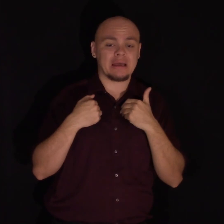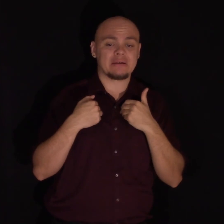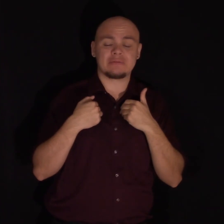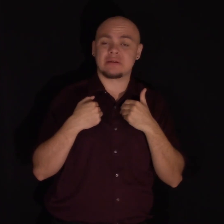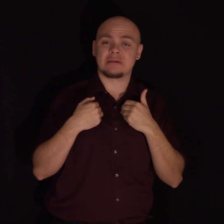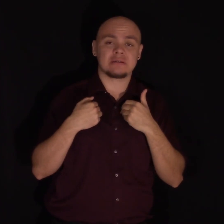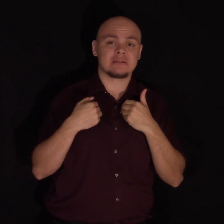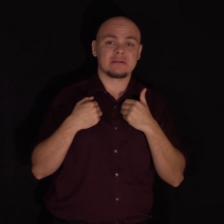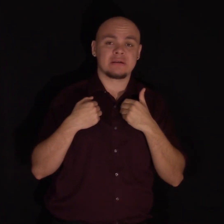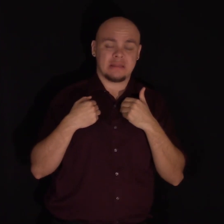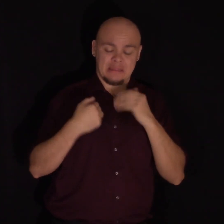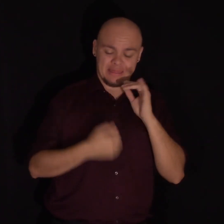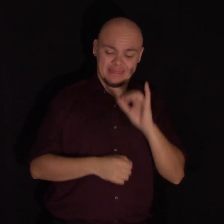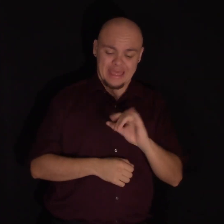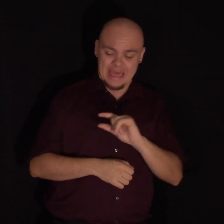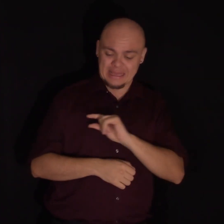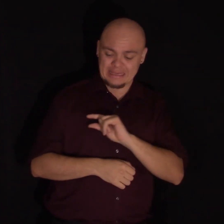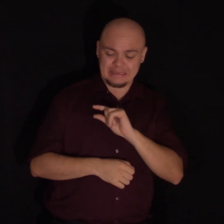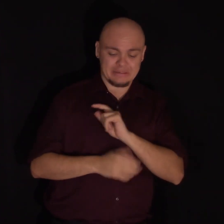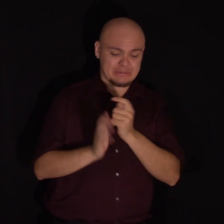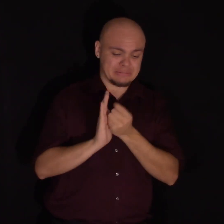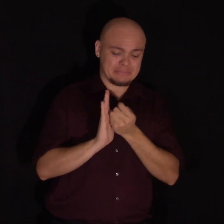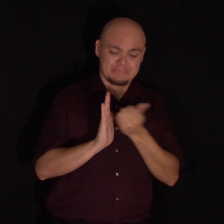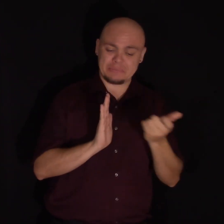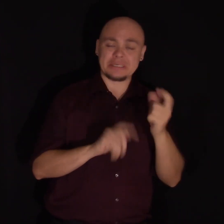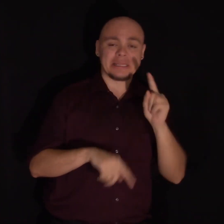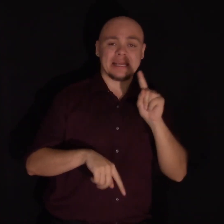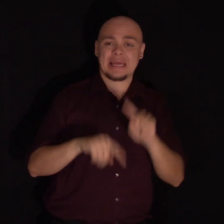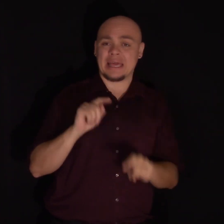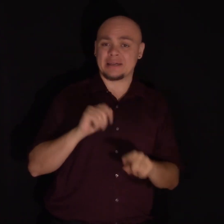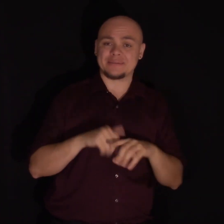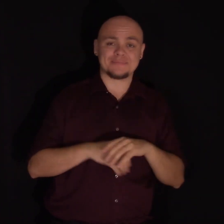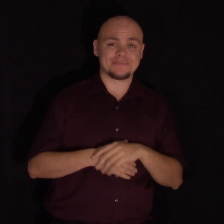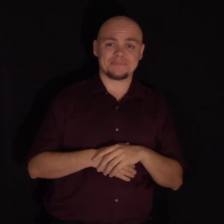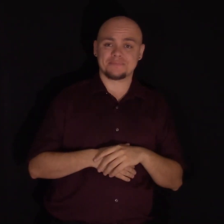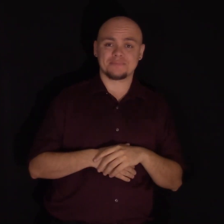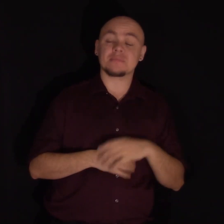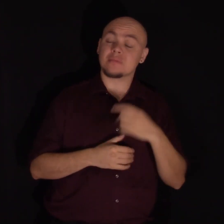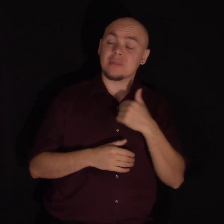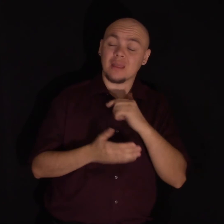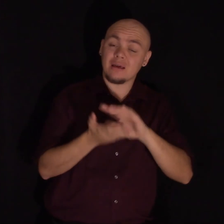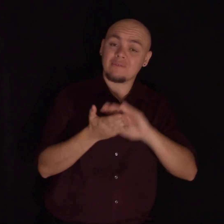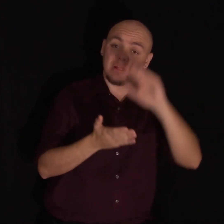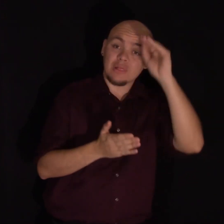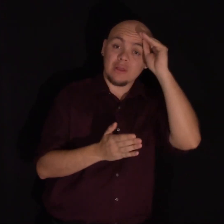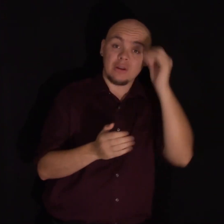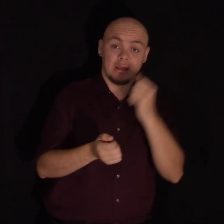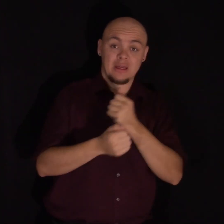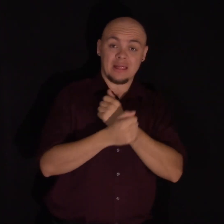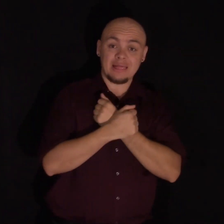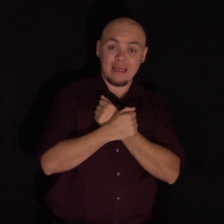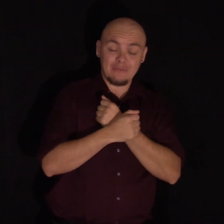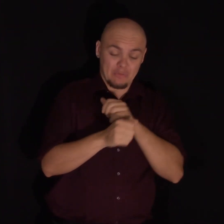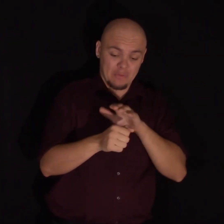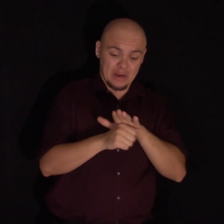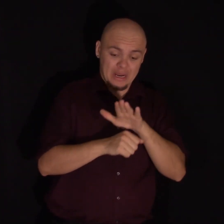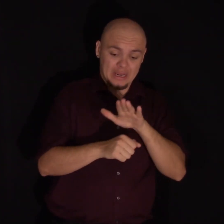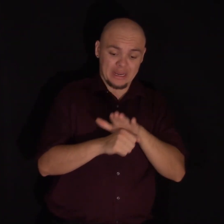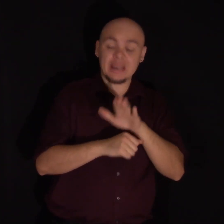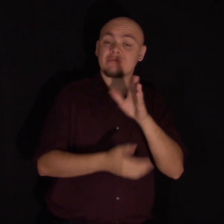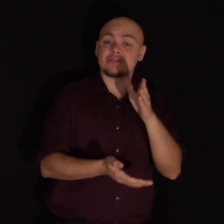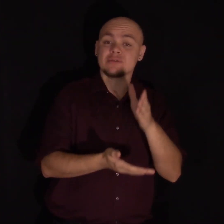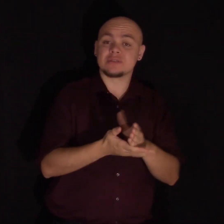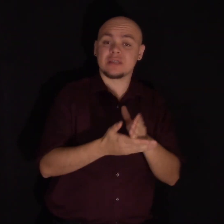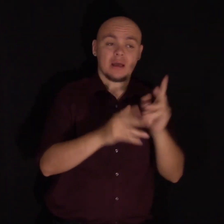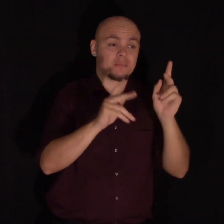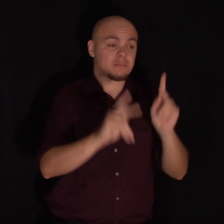fully eradicate. But here's something I've learned. If love were enough to stop someone